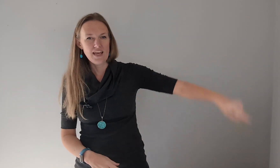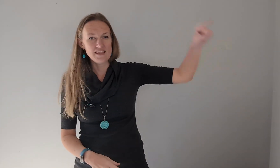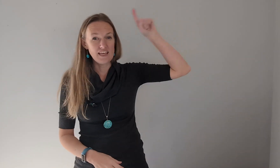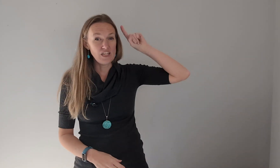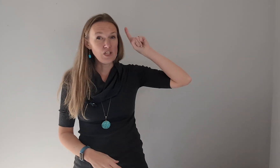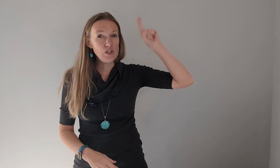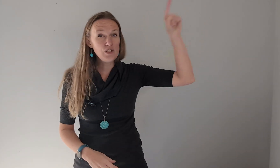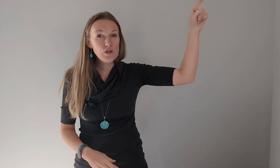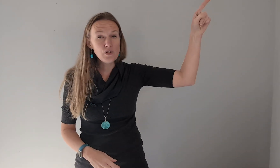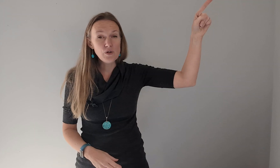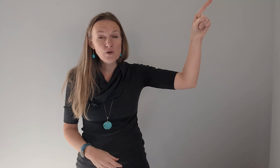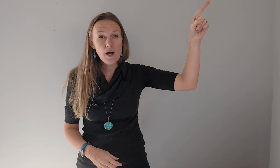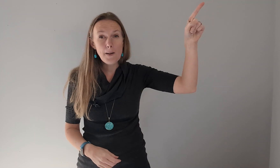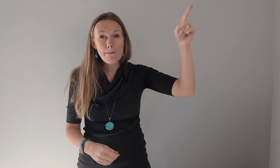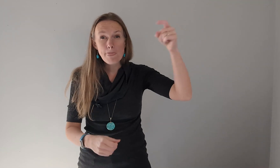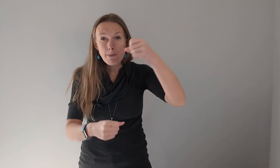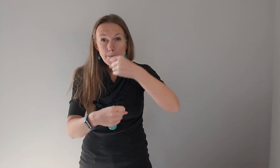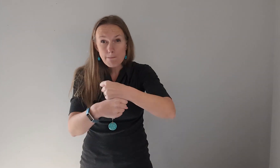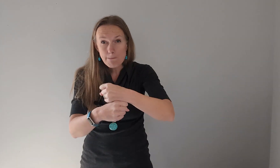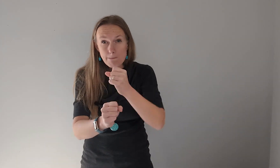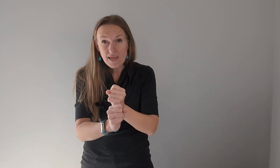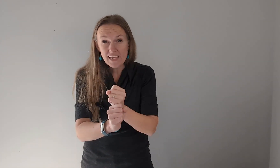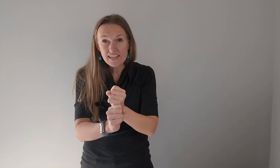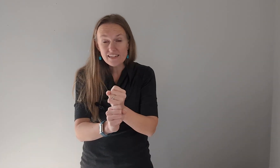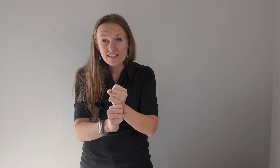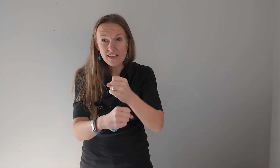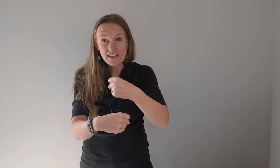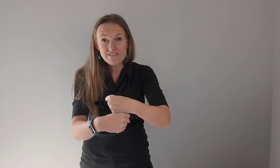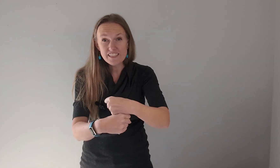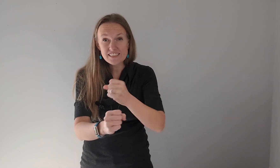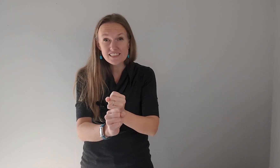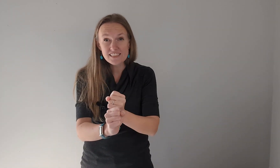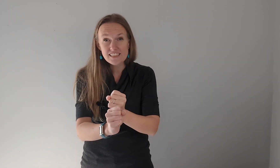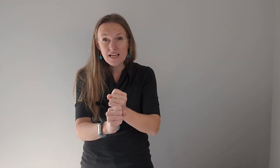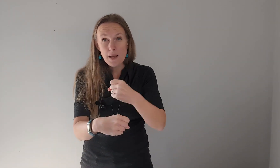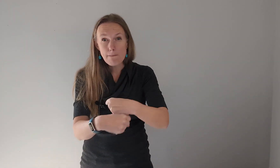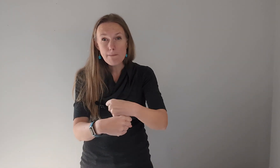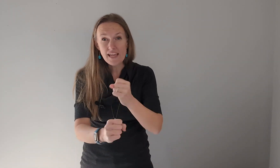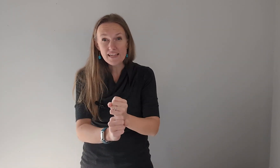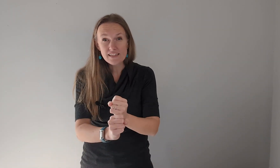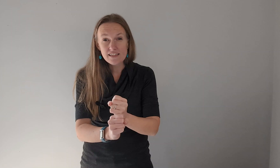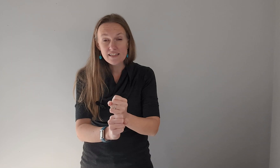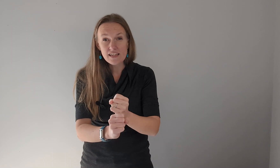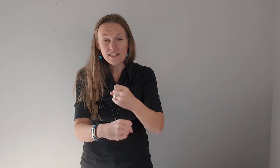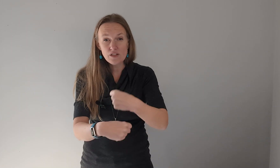And then you made. Okay? Fifth, made. Okay? You